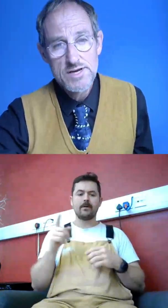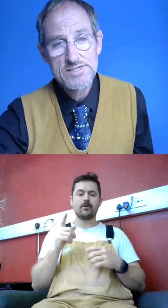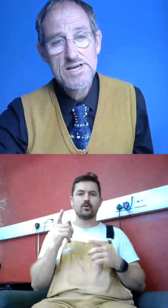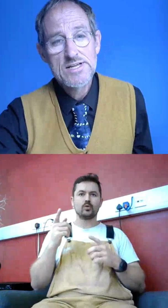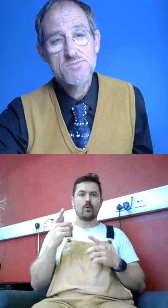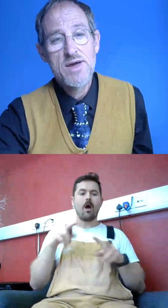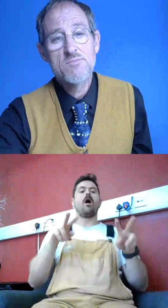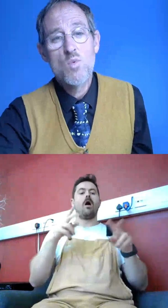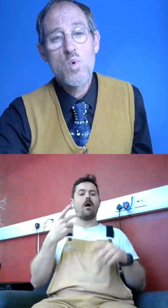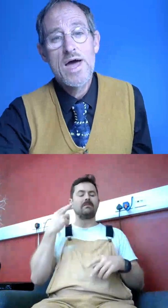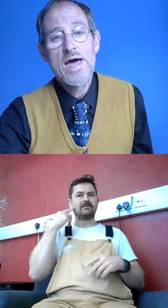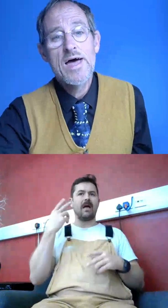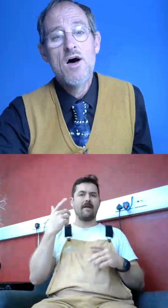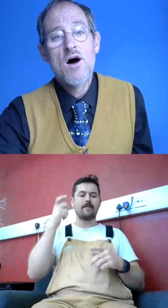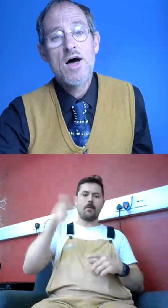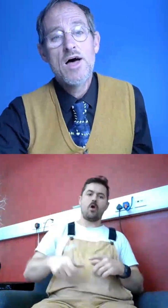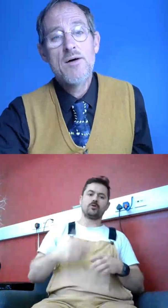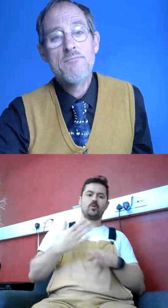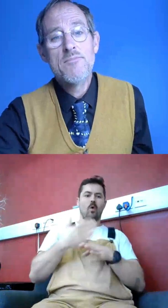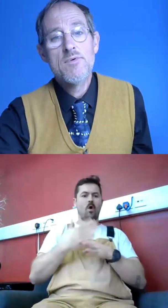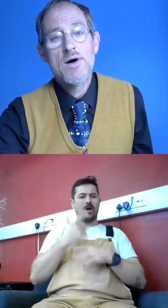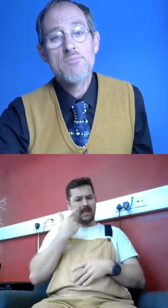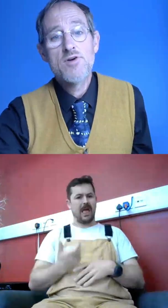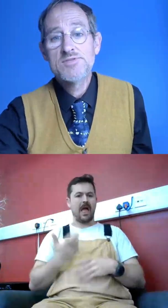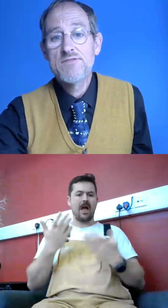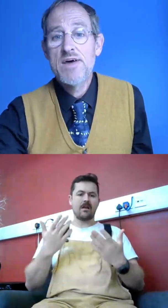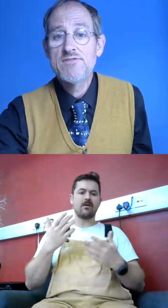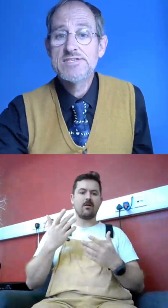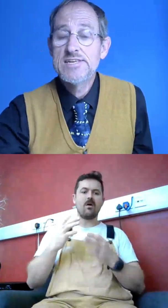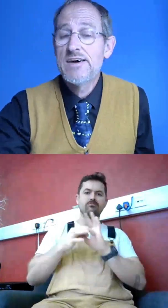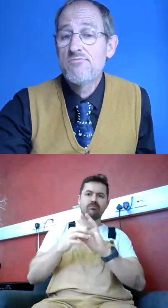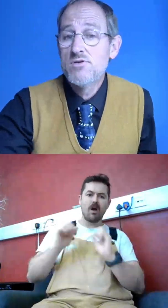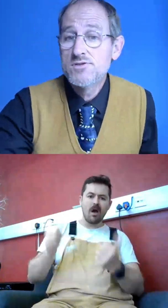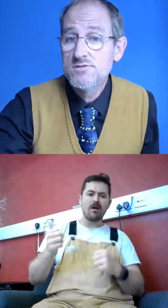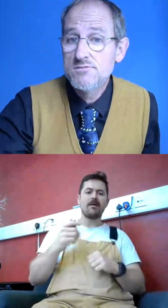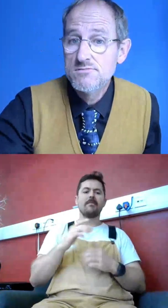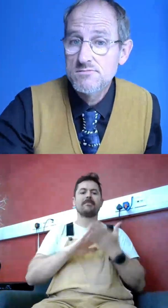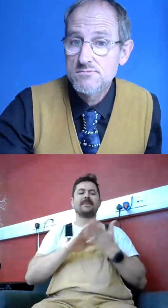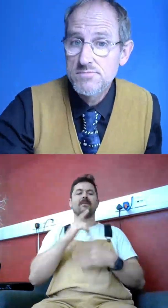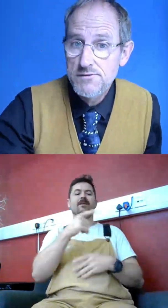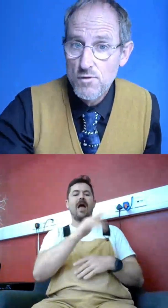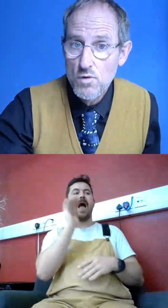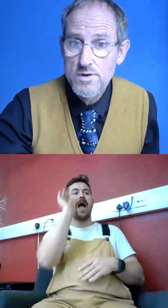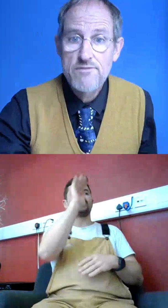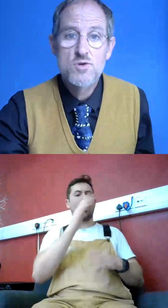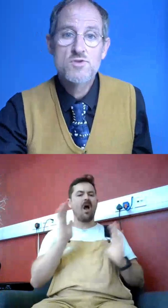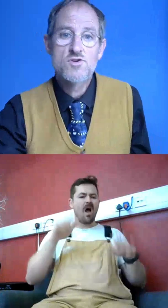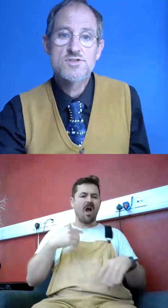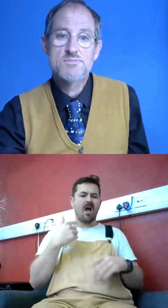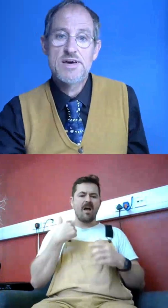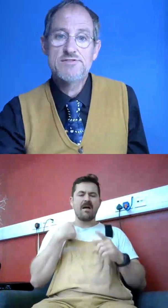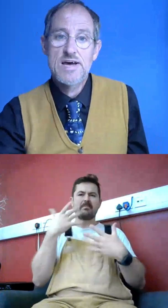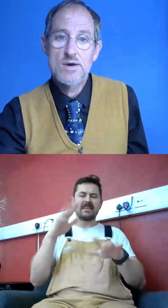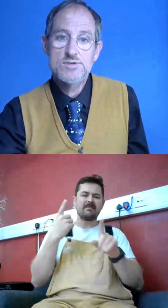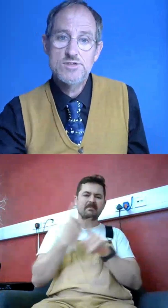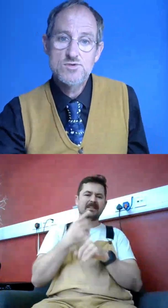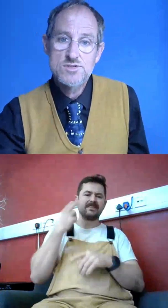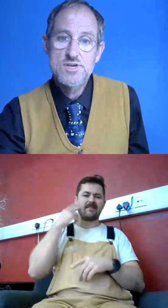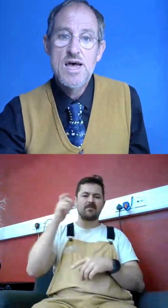information to colleagues to make them aware, and perhaps they've never seen a deaf person before,